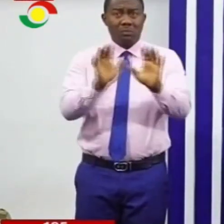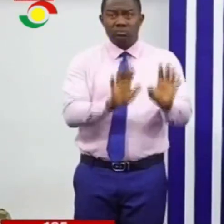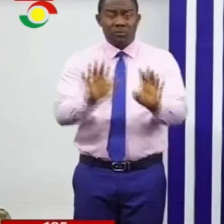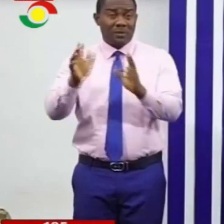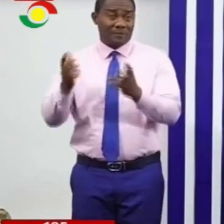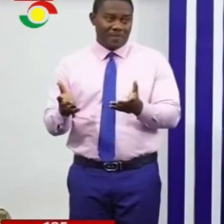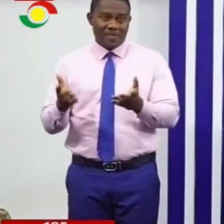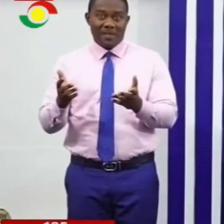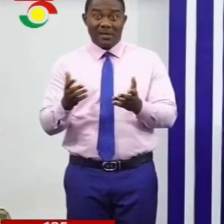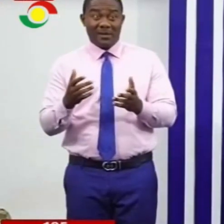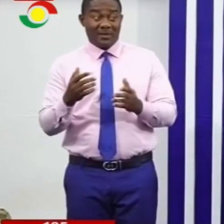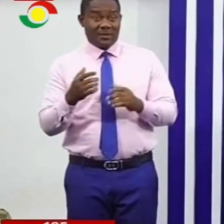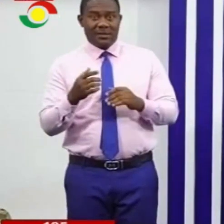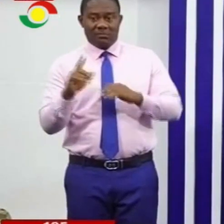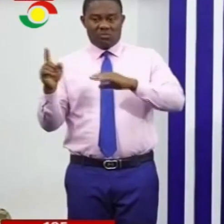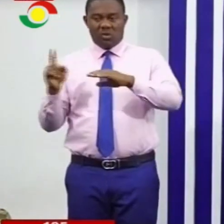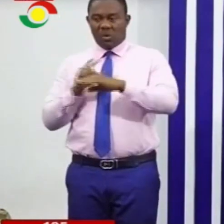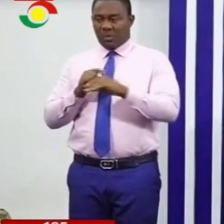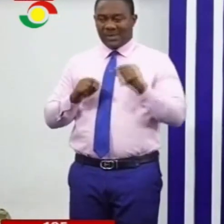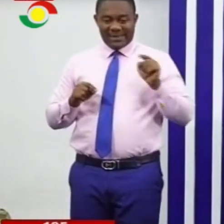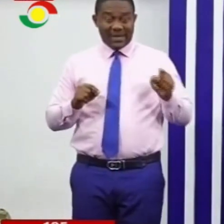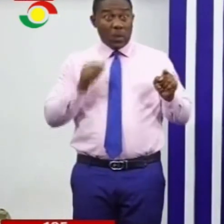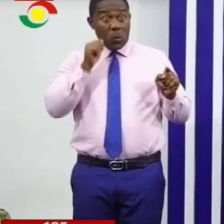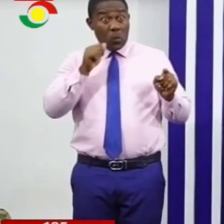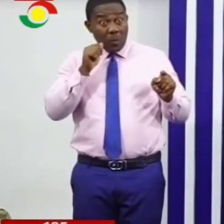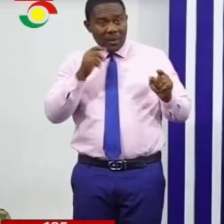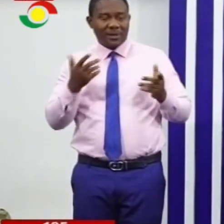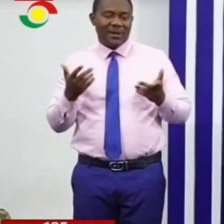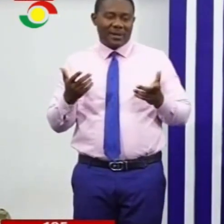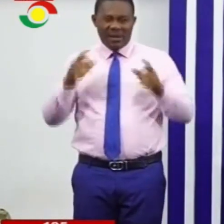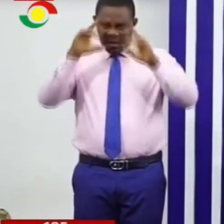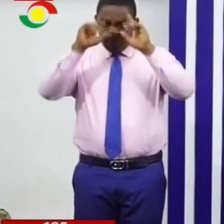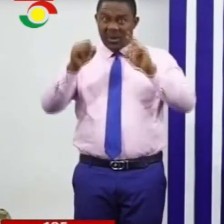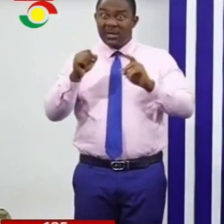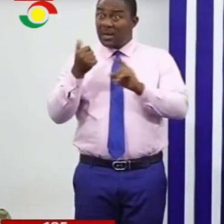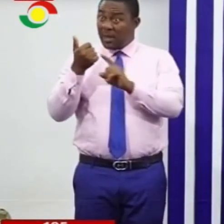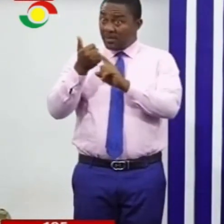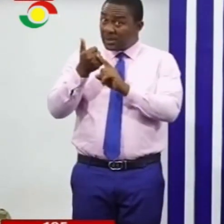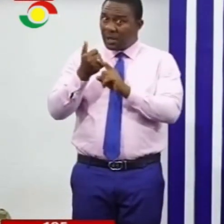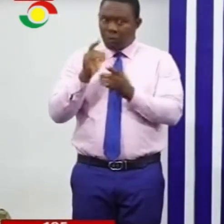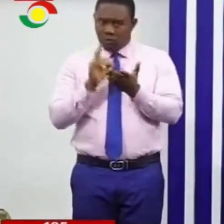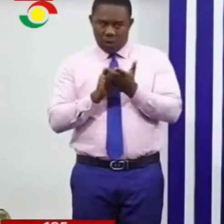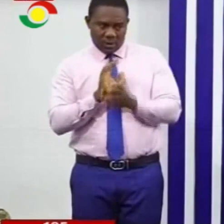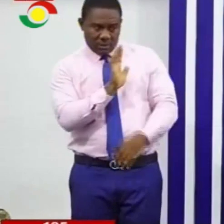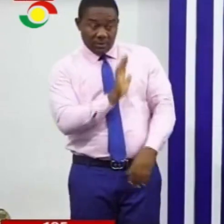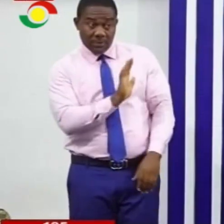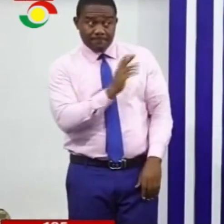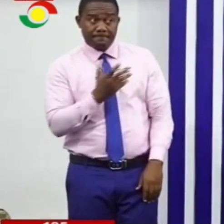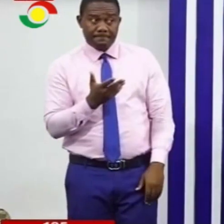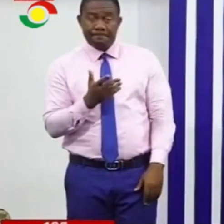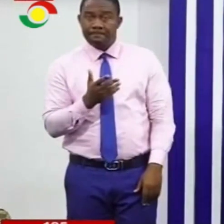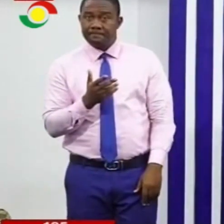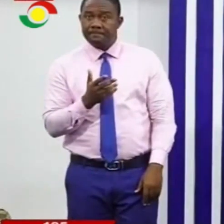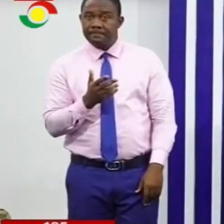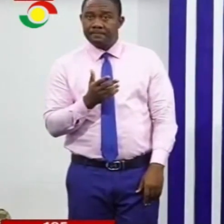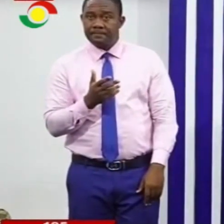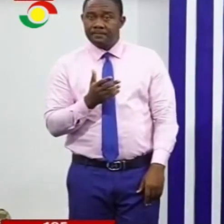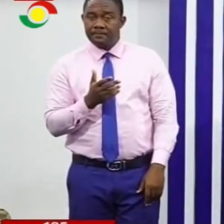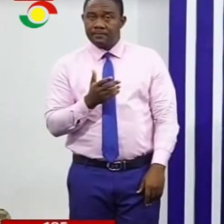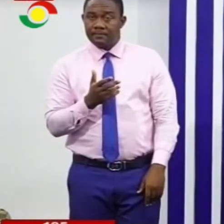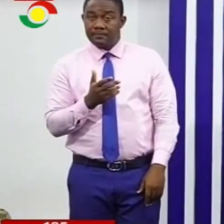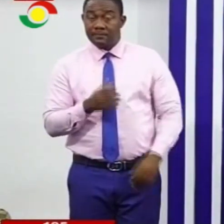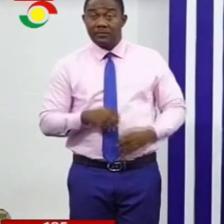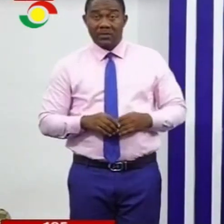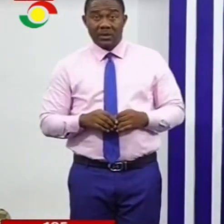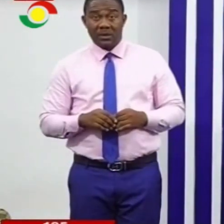doctor ne be jina say dr petrina eno chair say o man penin na nkasa ne enipa edi okunu wotwe a e